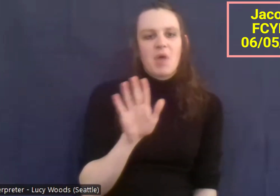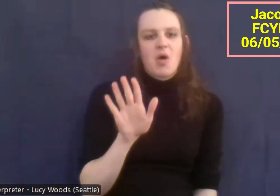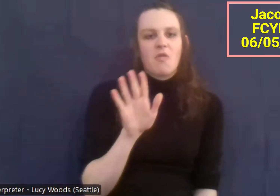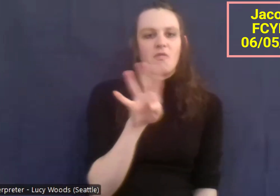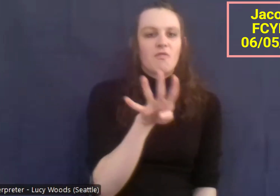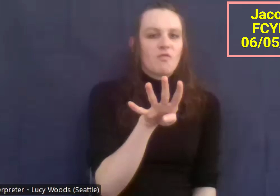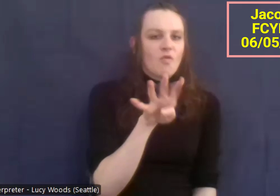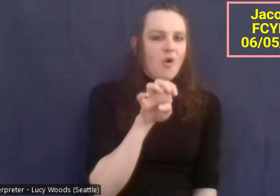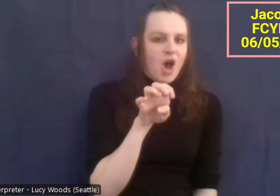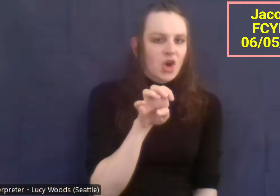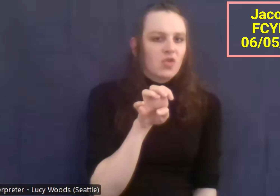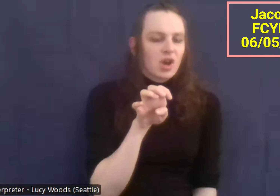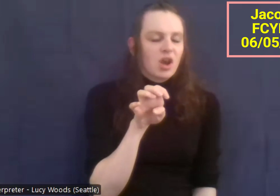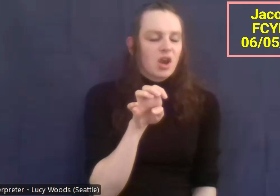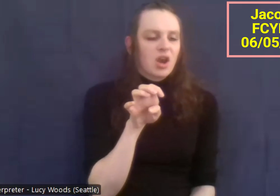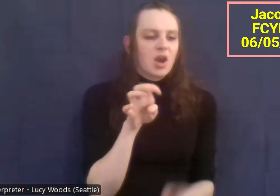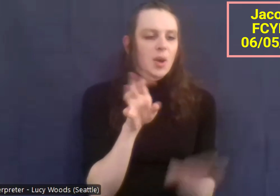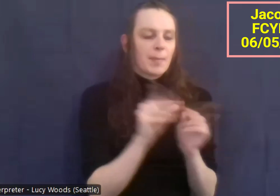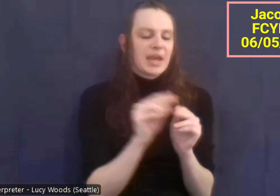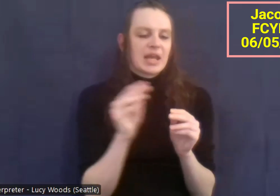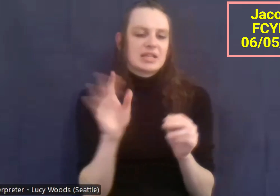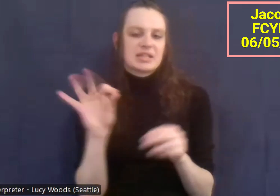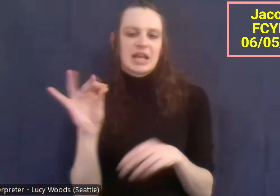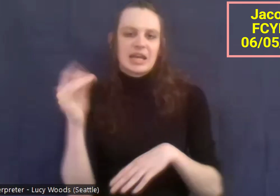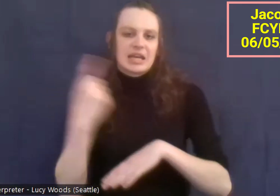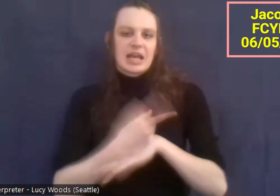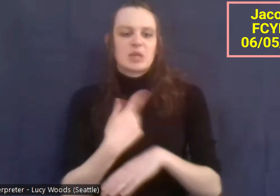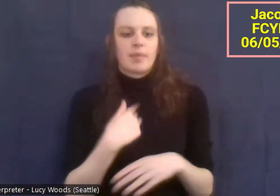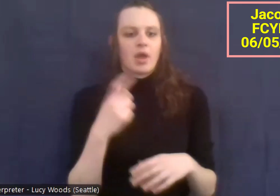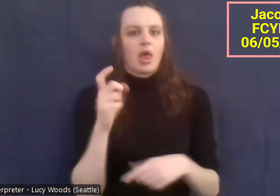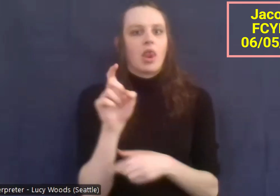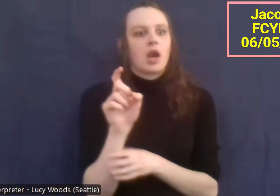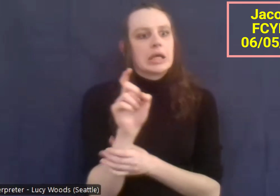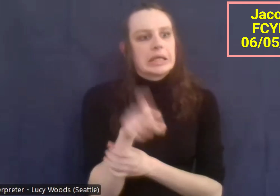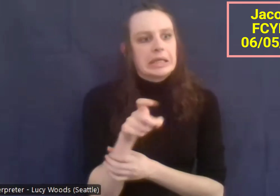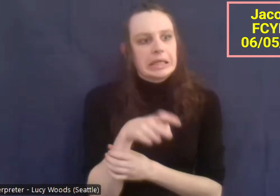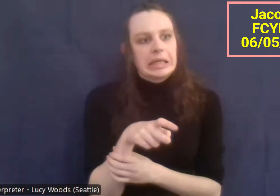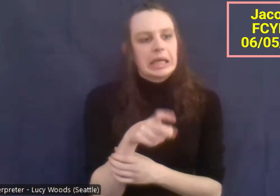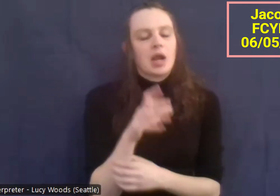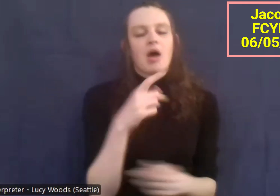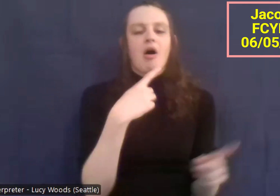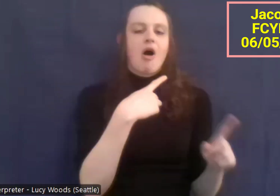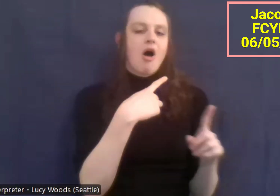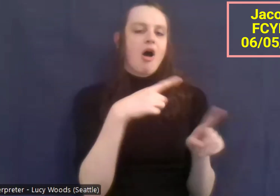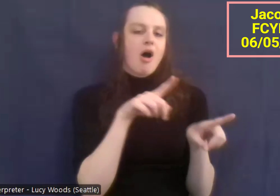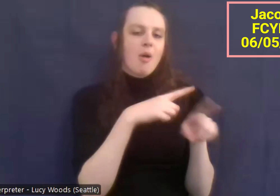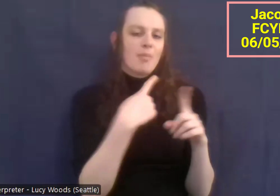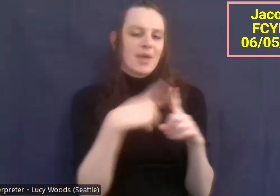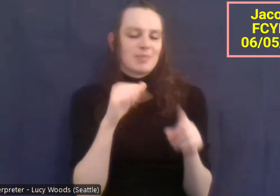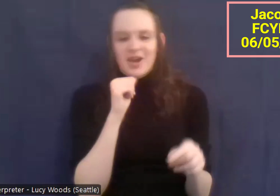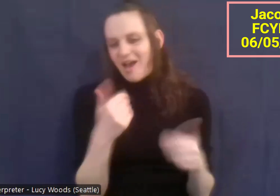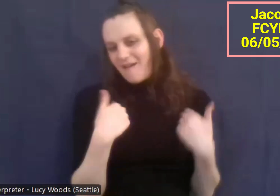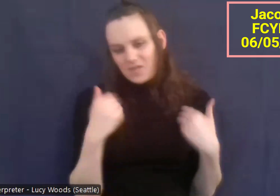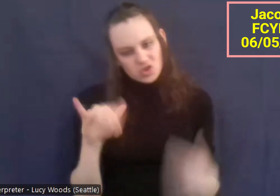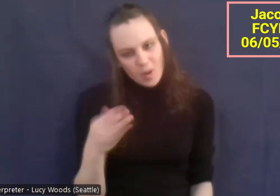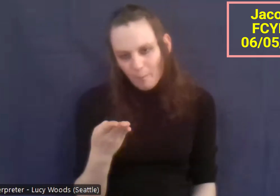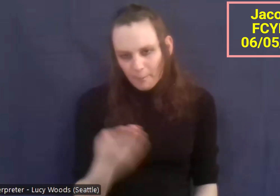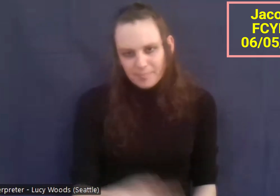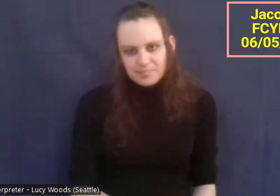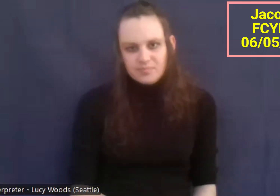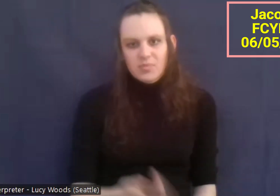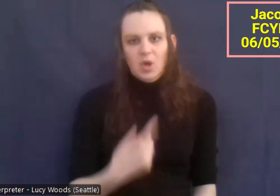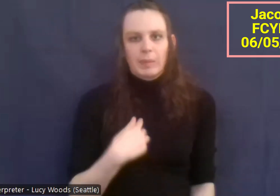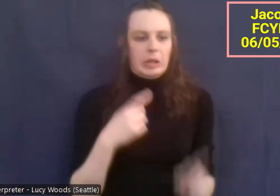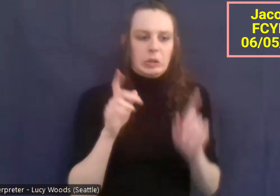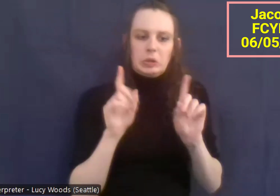desperation mixed with the gift of unemployment. Those two things were phenomenal for me. I just pretty much lived at the